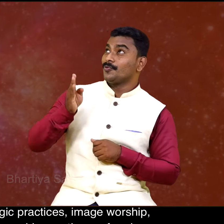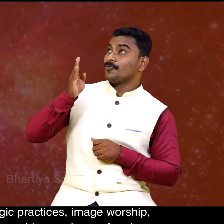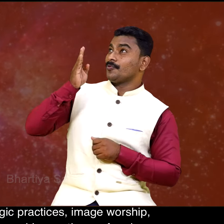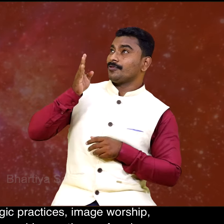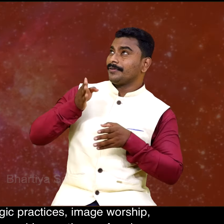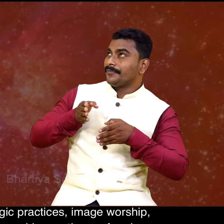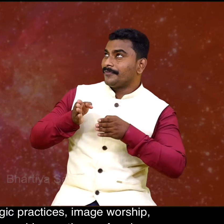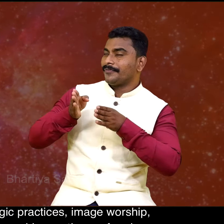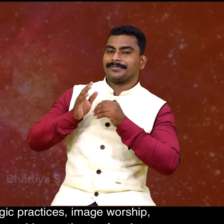pantheon of gods,